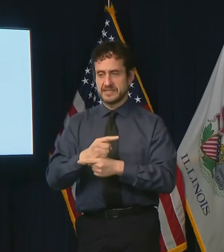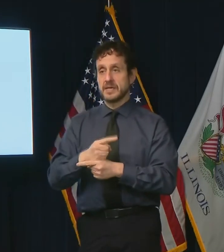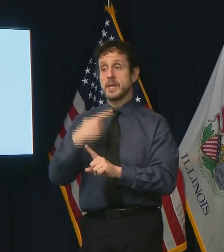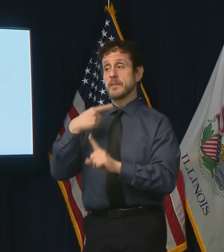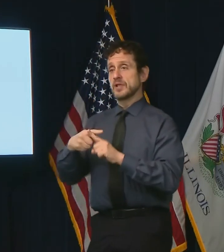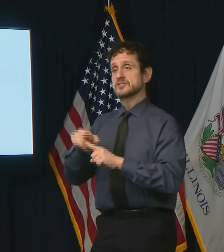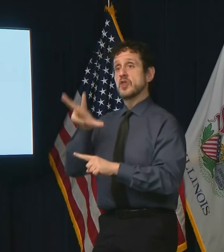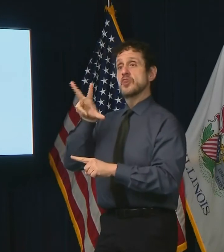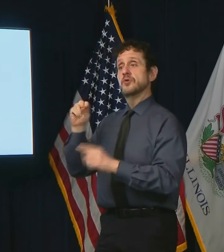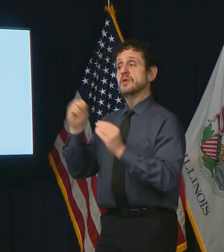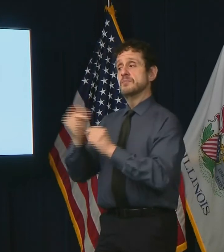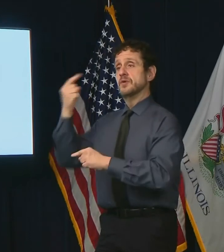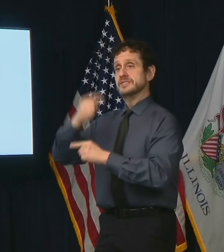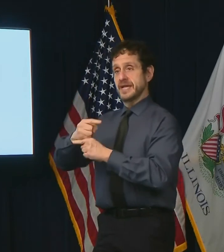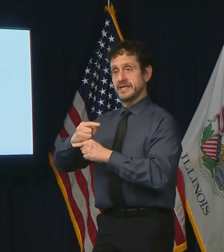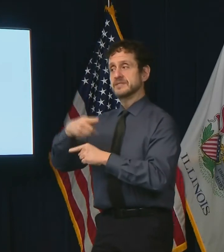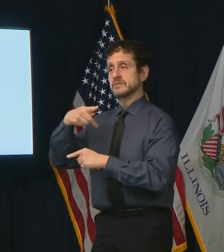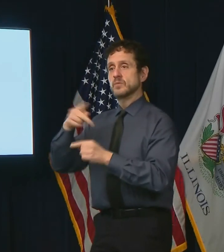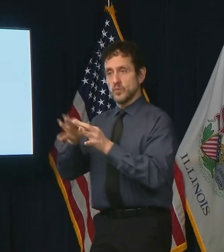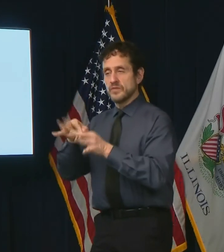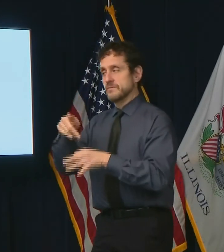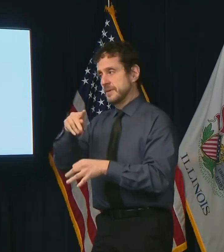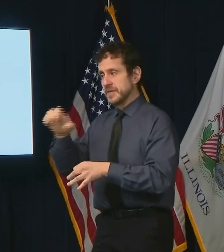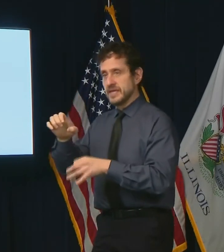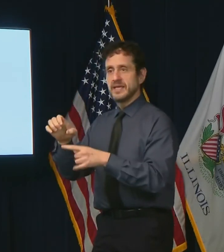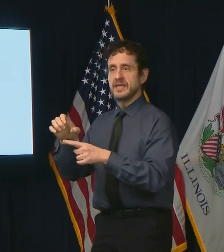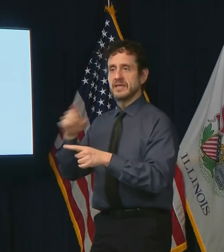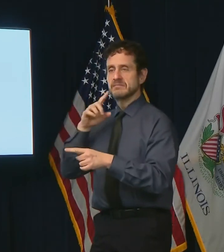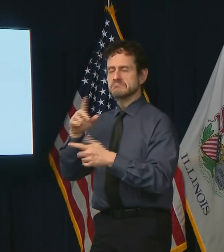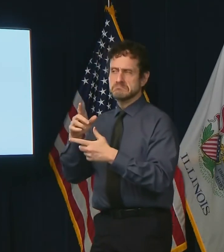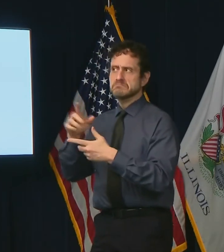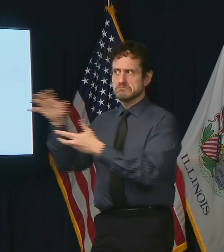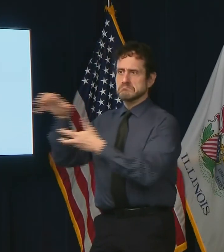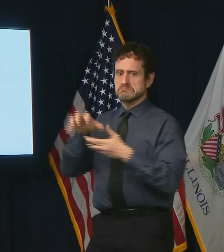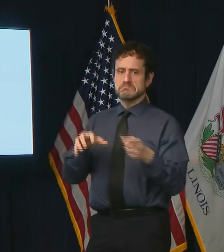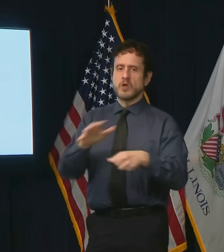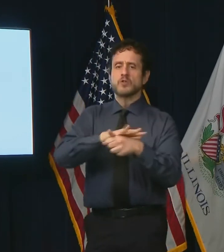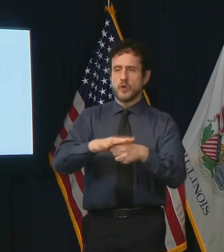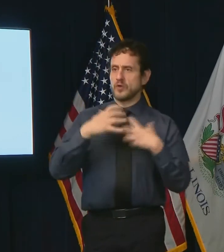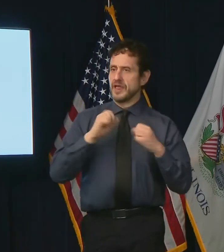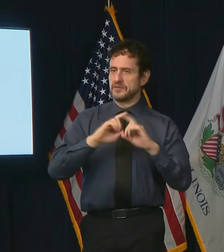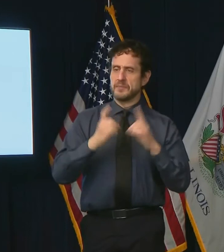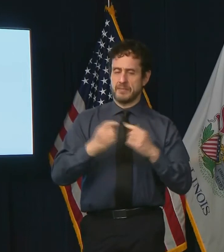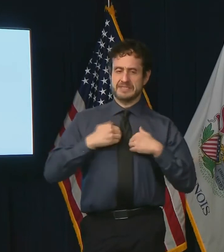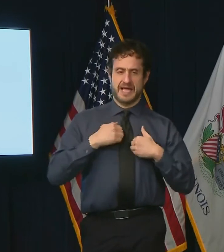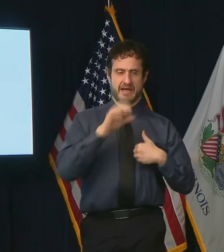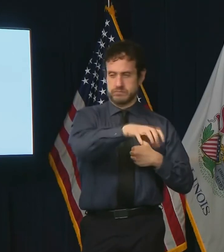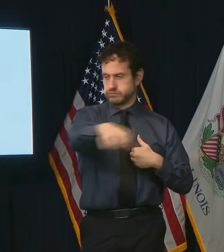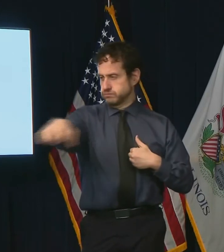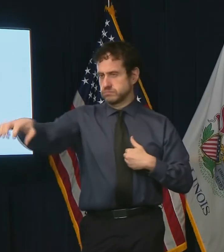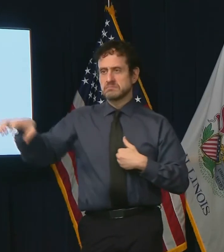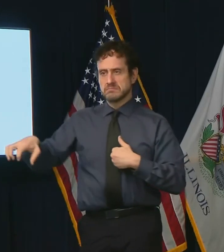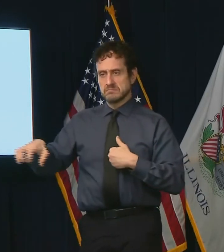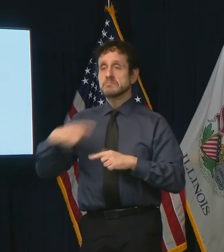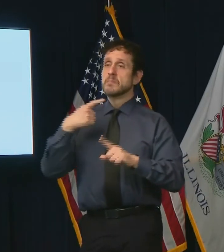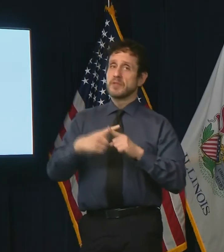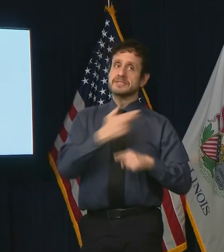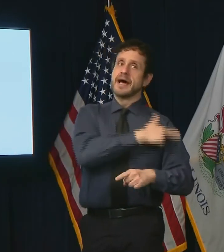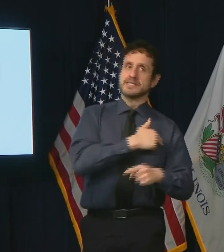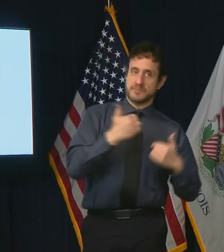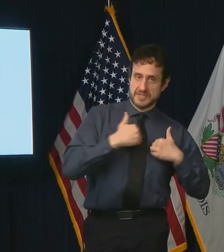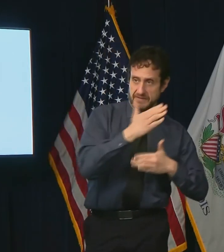been delivered or acquired by local public health departments, and then, of course, on the front lines, the hospitals and other medical centers.